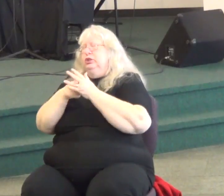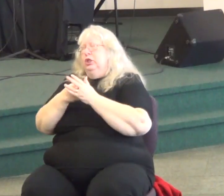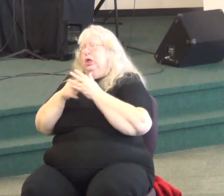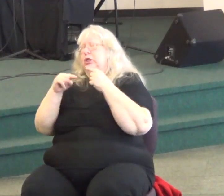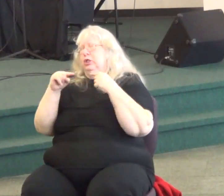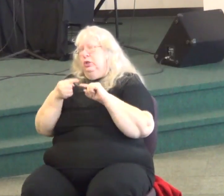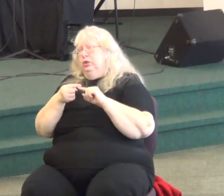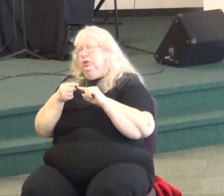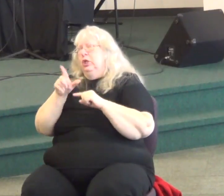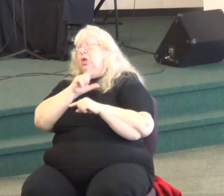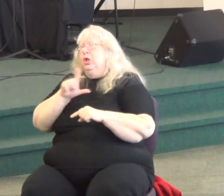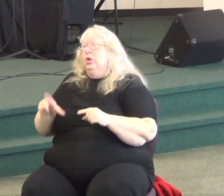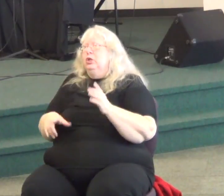Lord Jesus, save them.